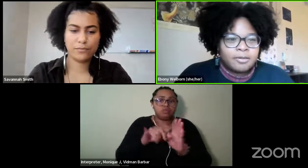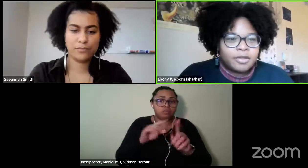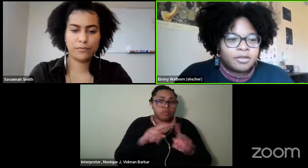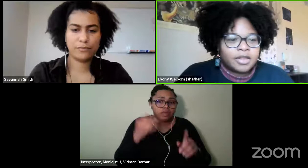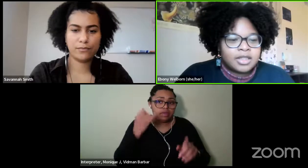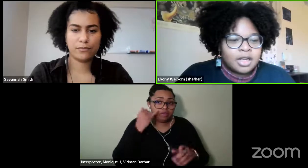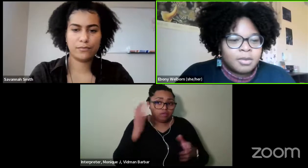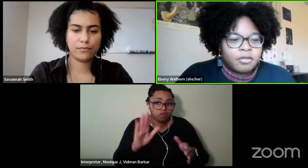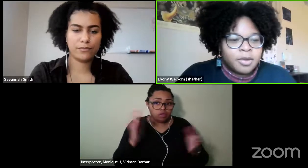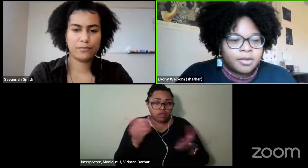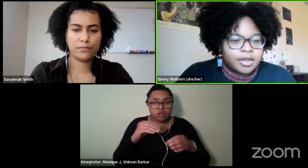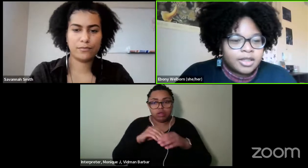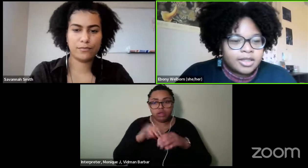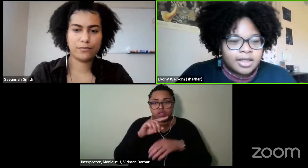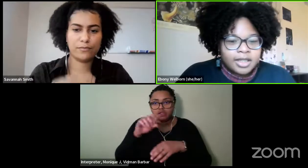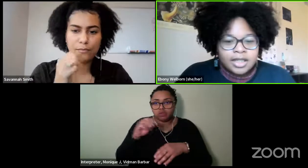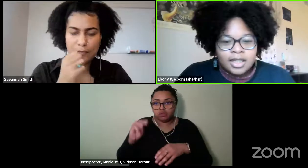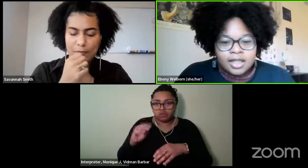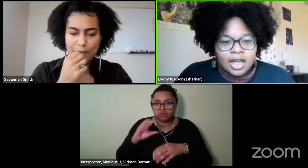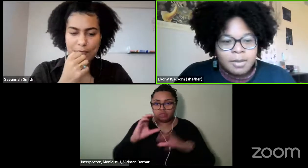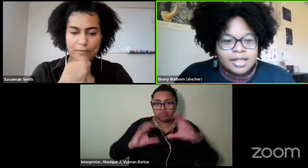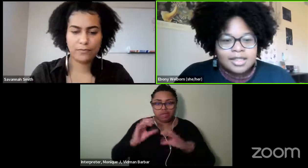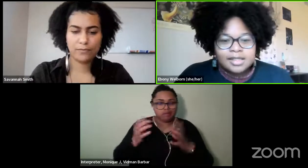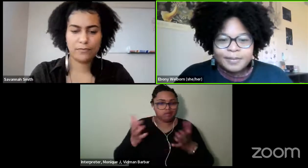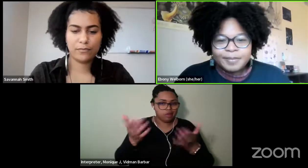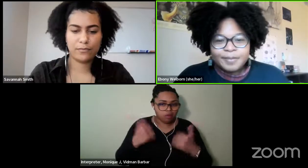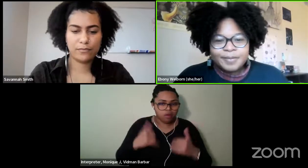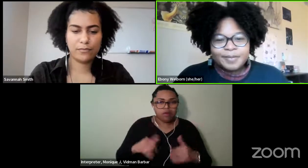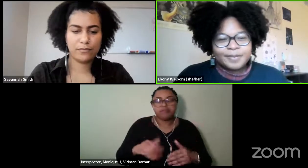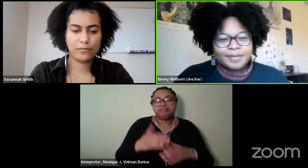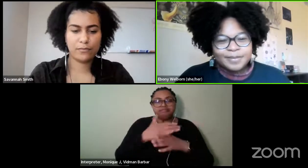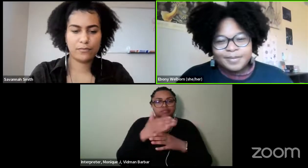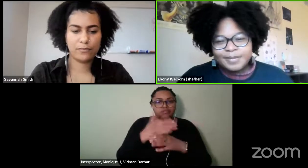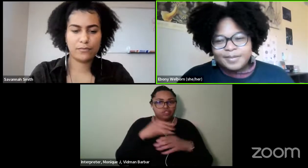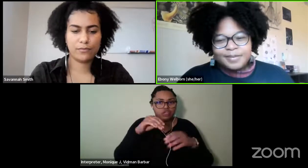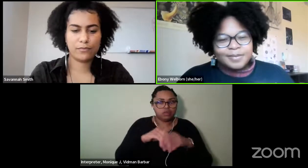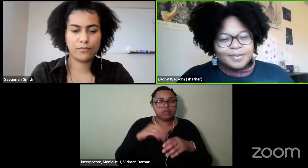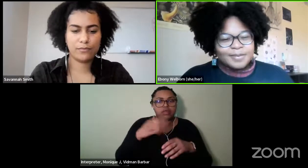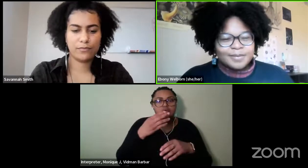Zoom chat, feel free to come off mute or share in the comments.